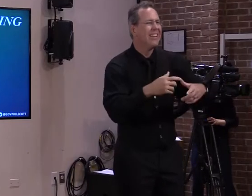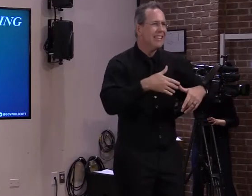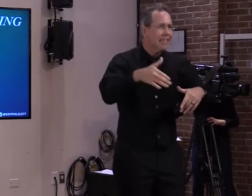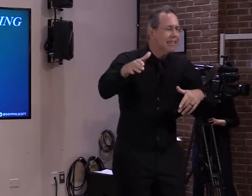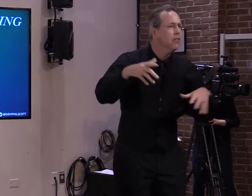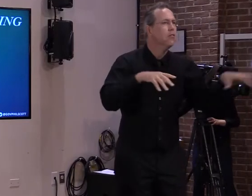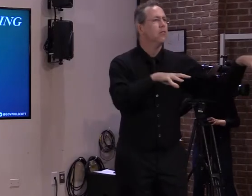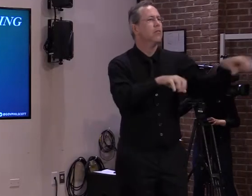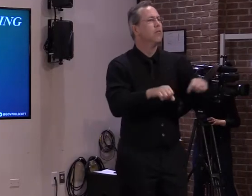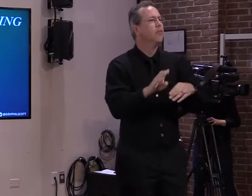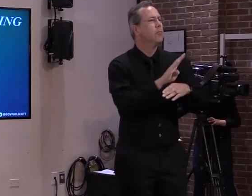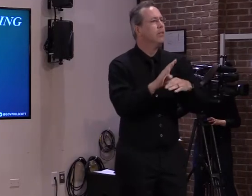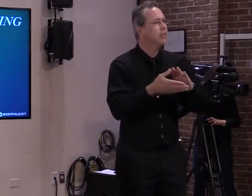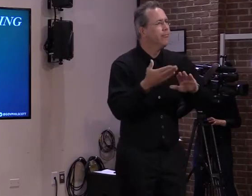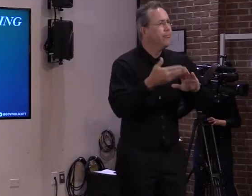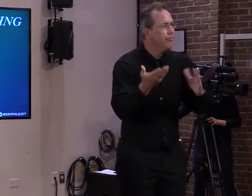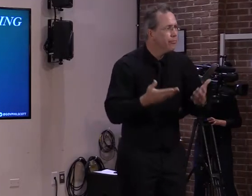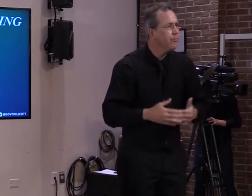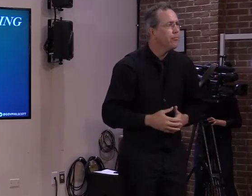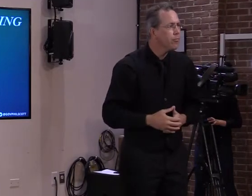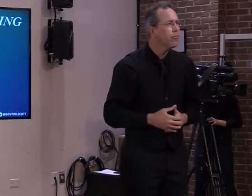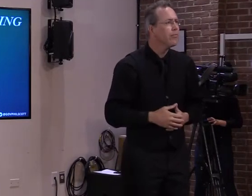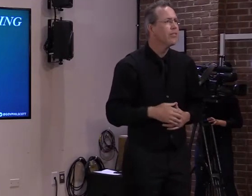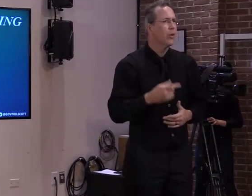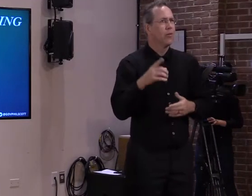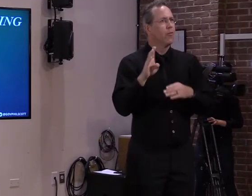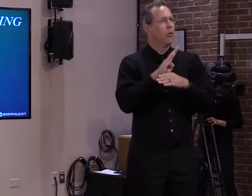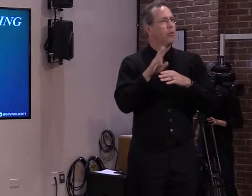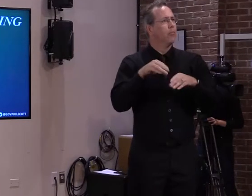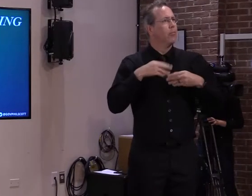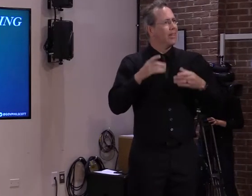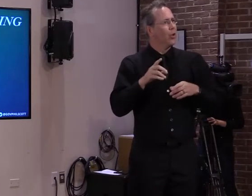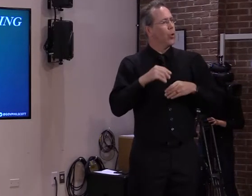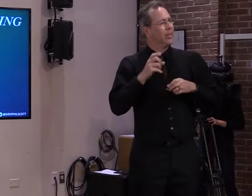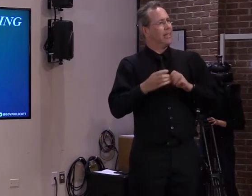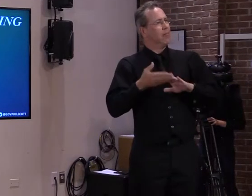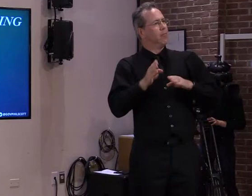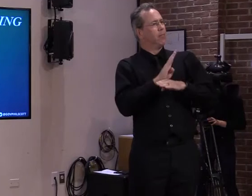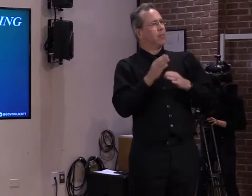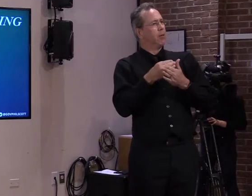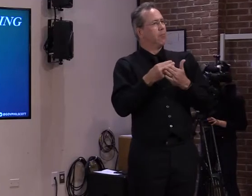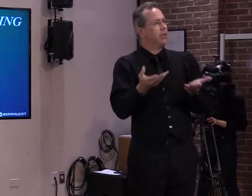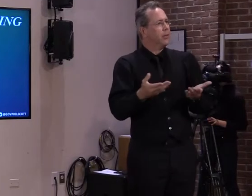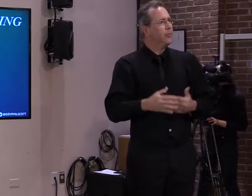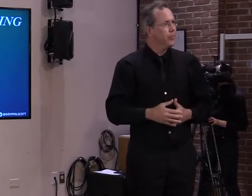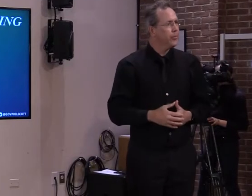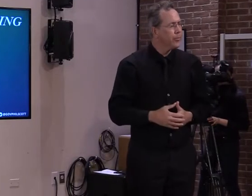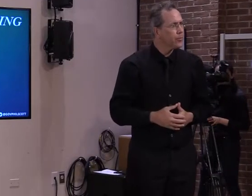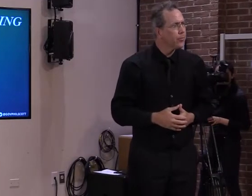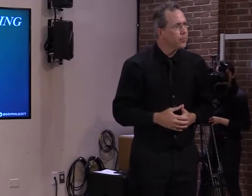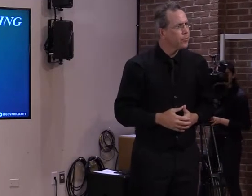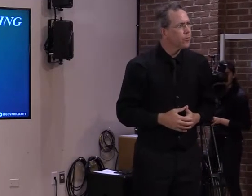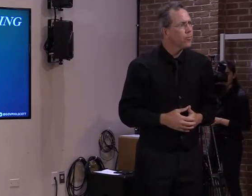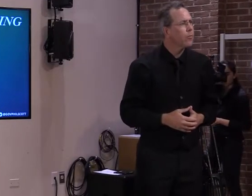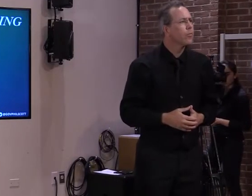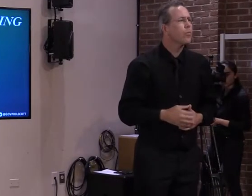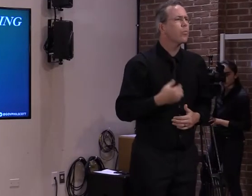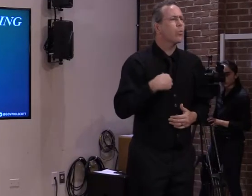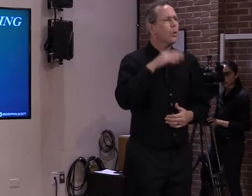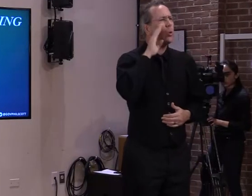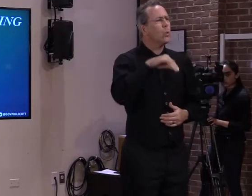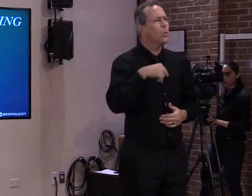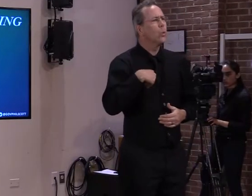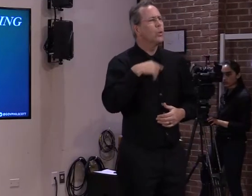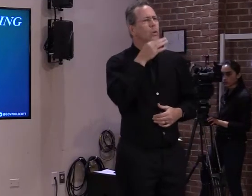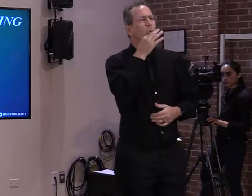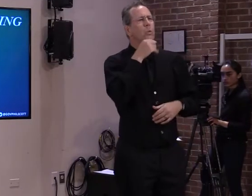can see that we're losing rooms faster than we anticipated. We anticipate losing considerable more motel rooms